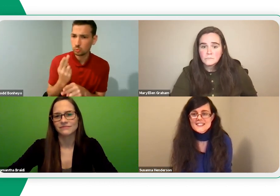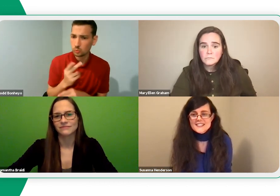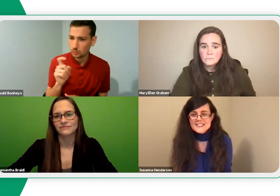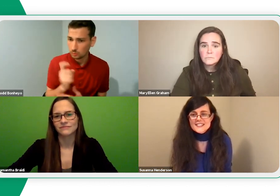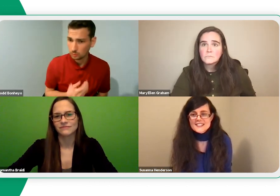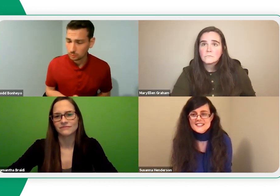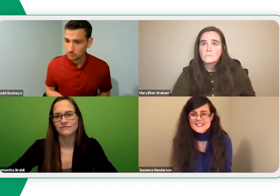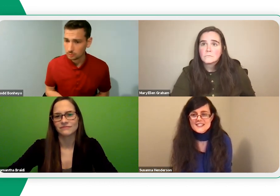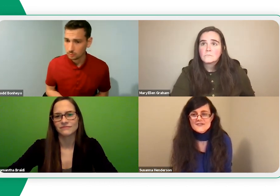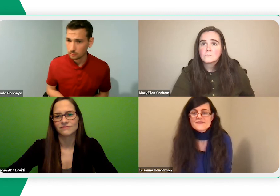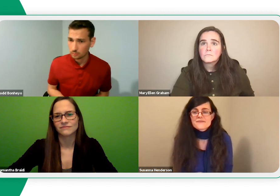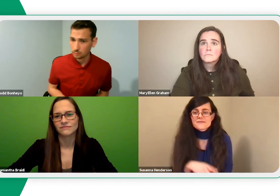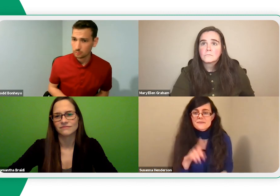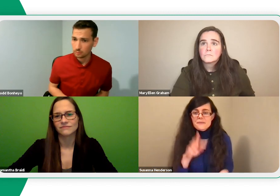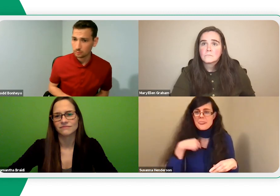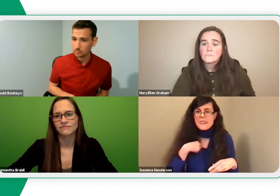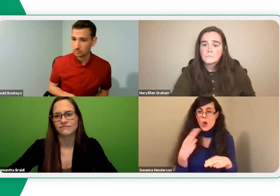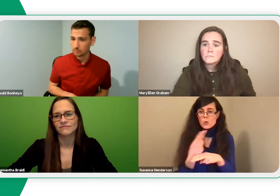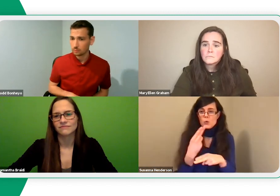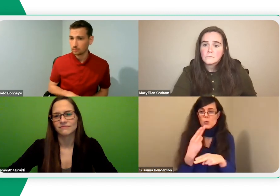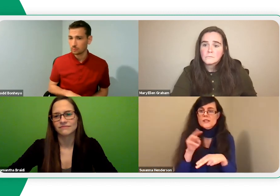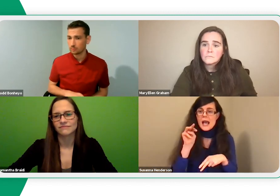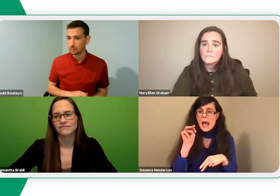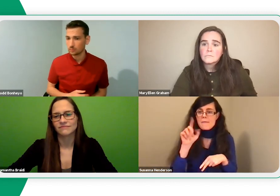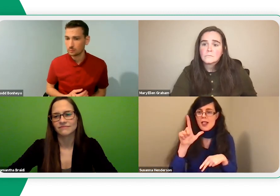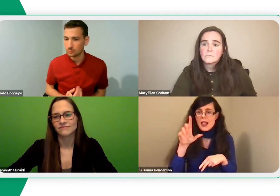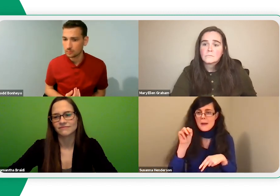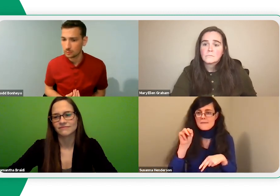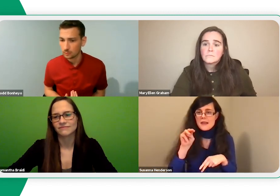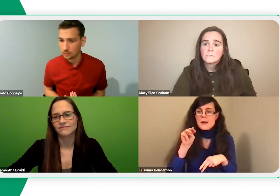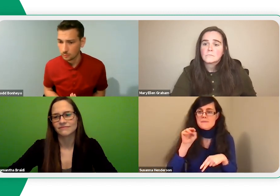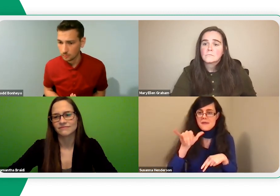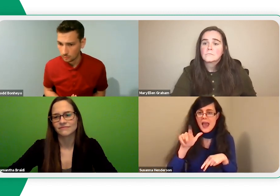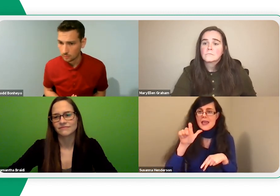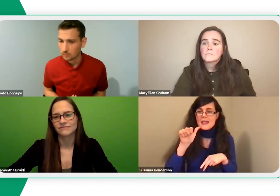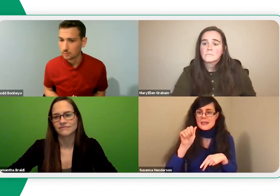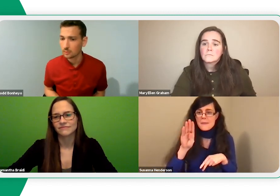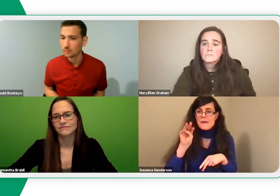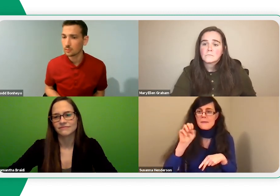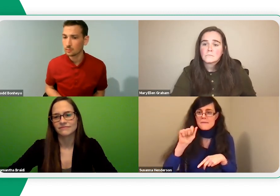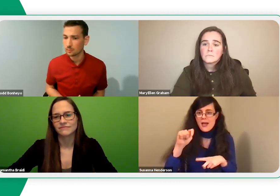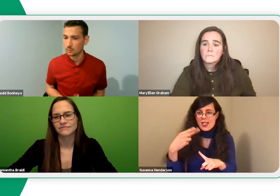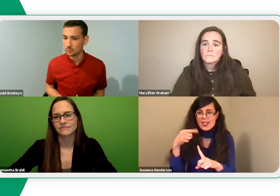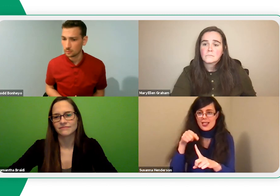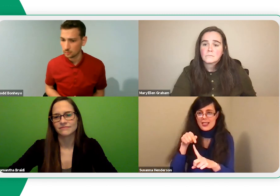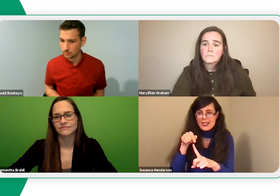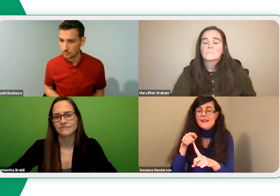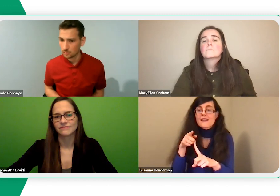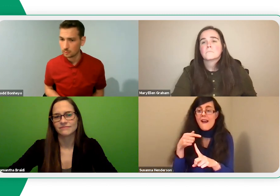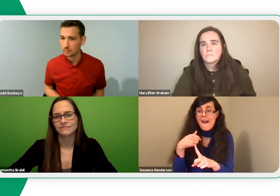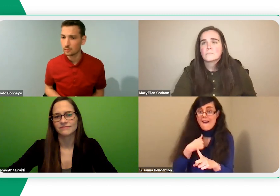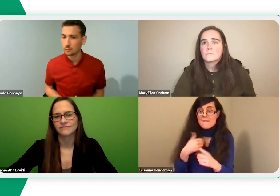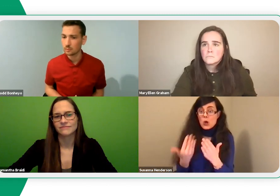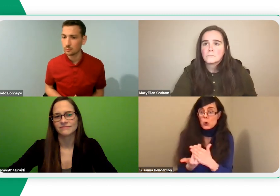where that material is, what do you typically use and where do you get that information from? This is Susanna. I use the